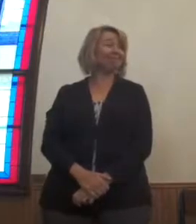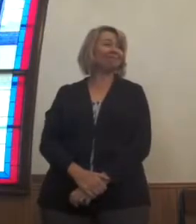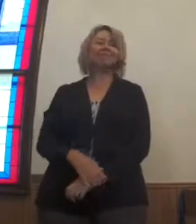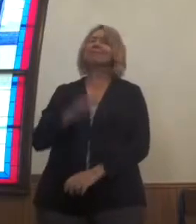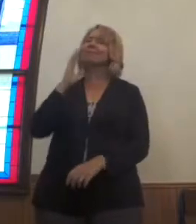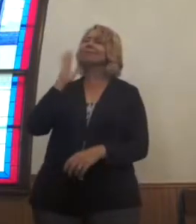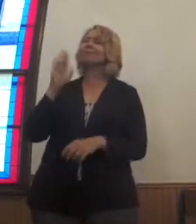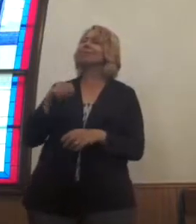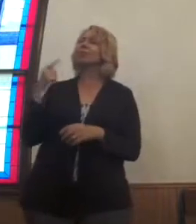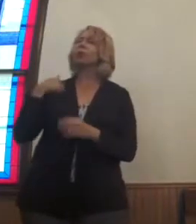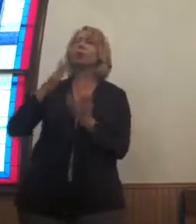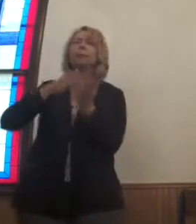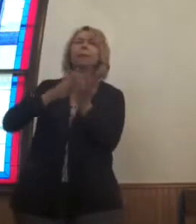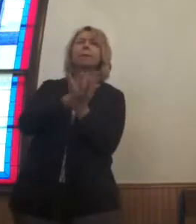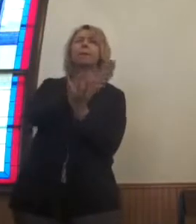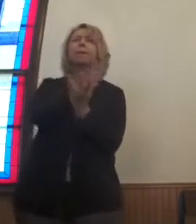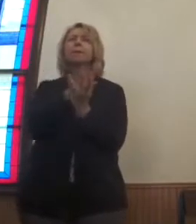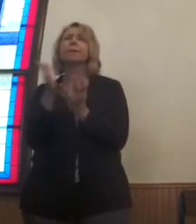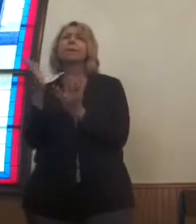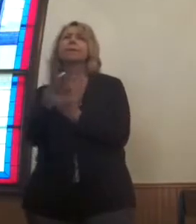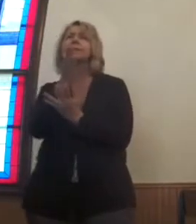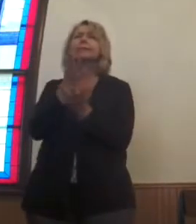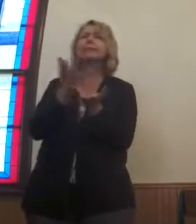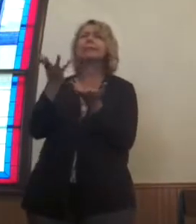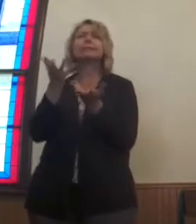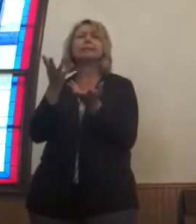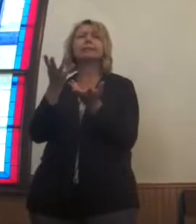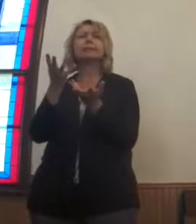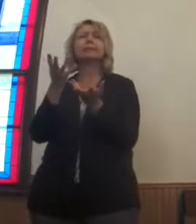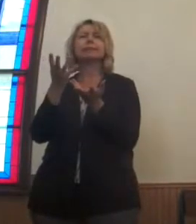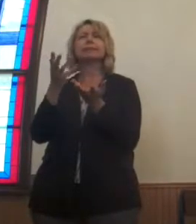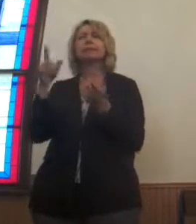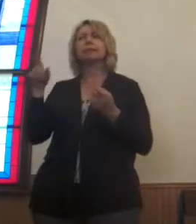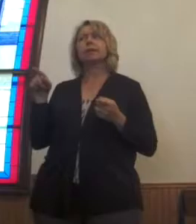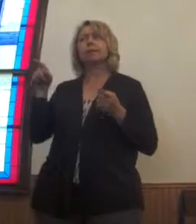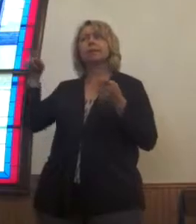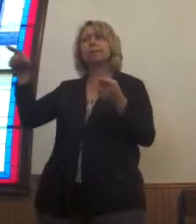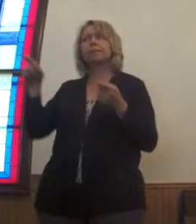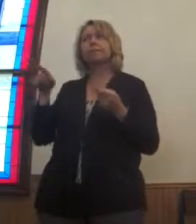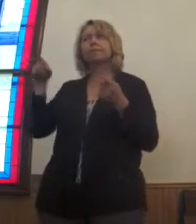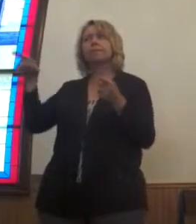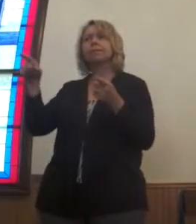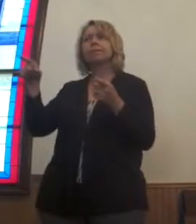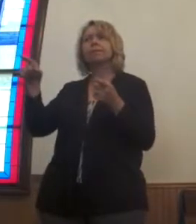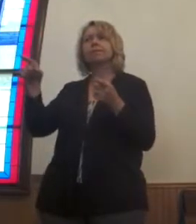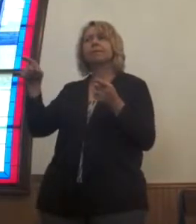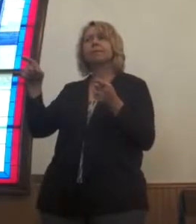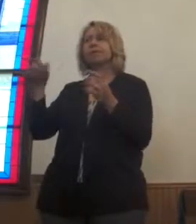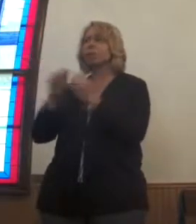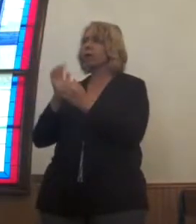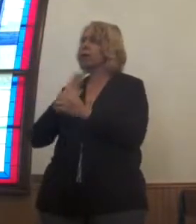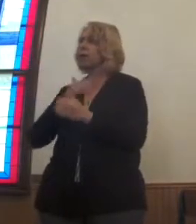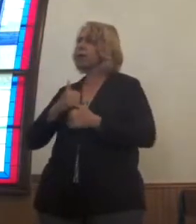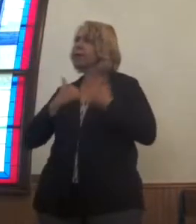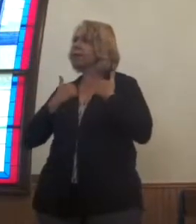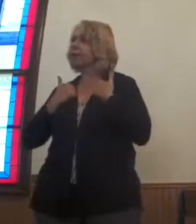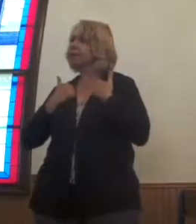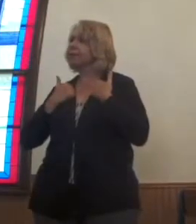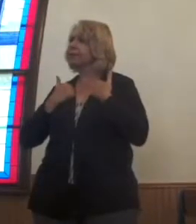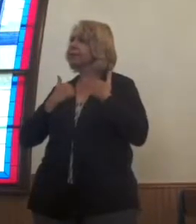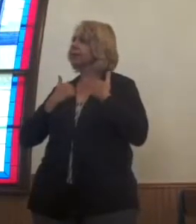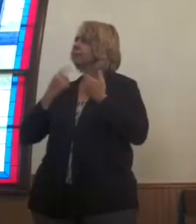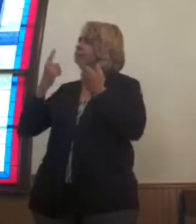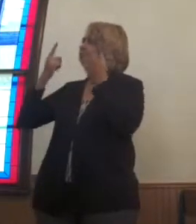we've been taking that journey, we've also been paralleling them, I can't get the word out, with